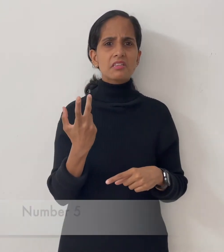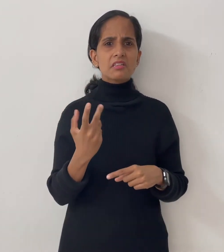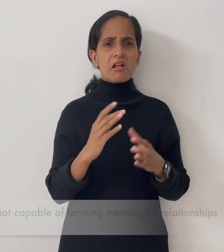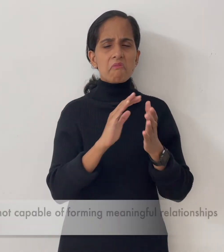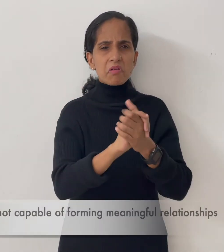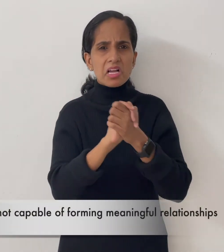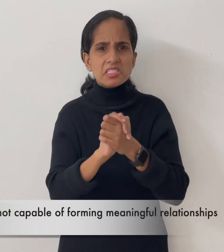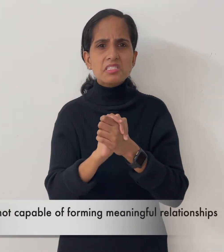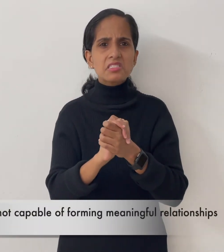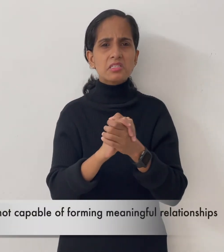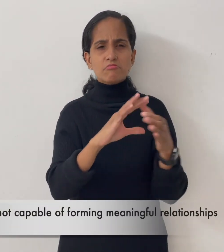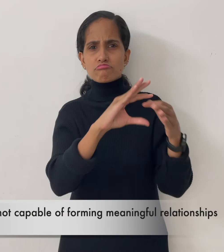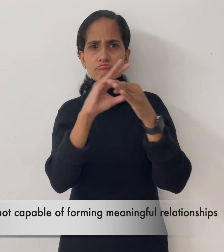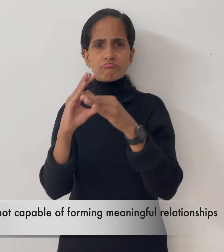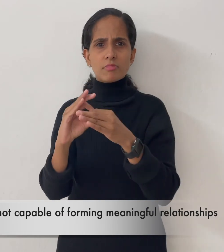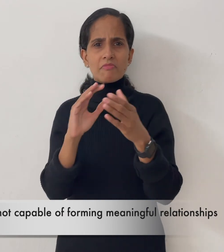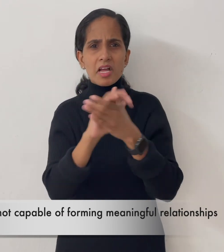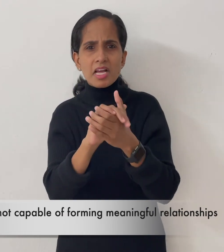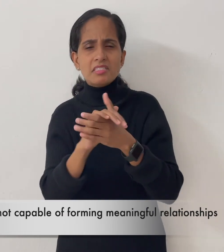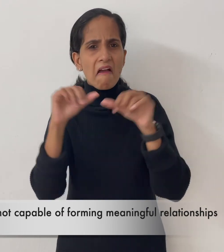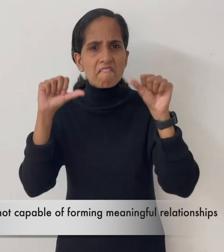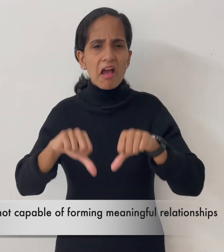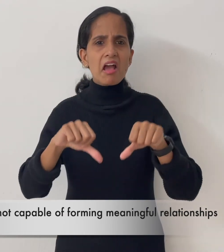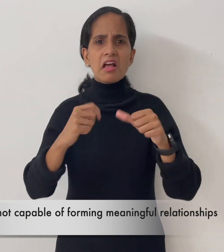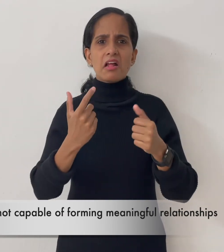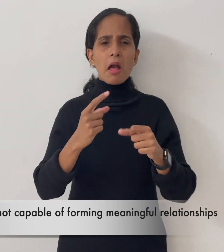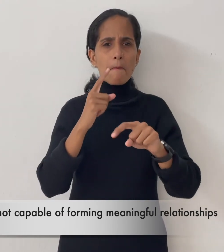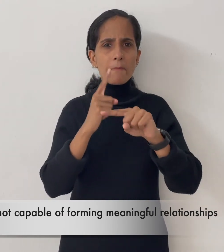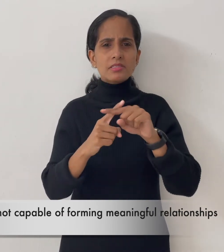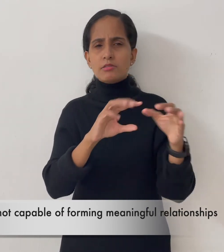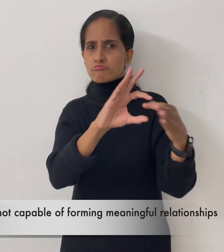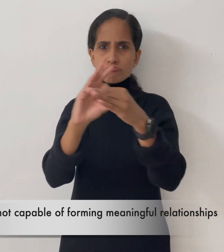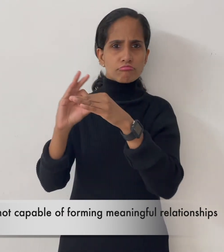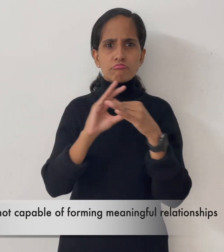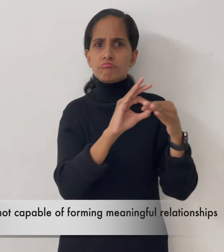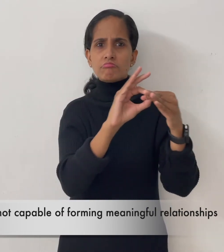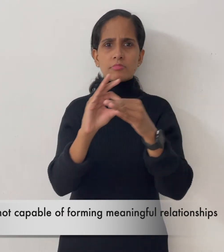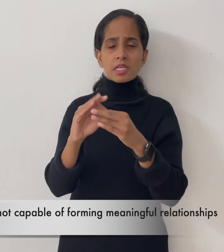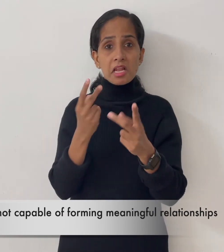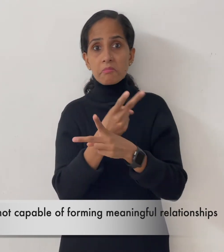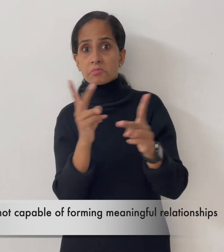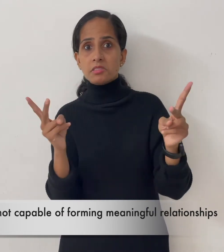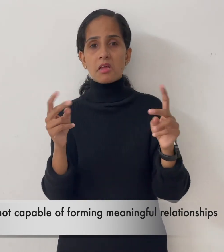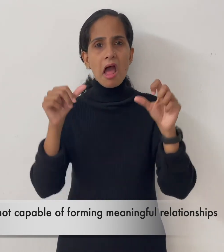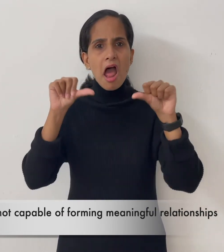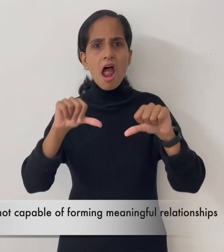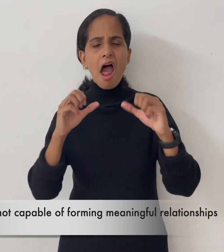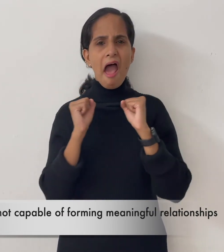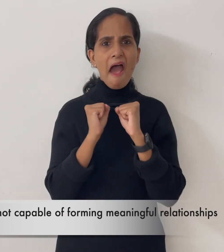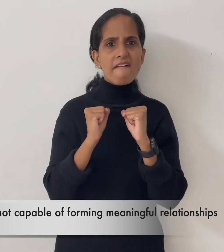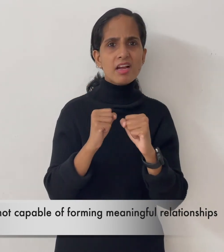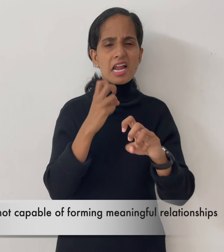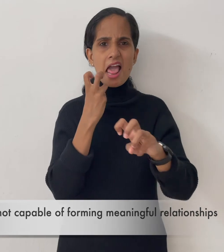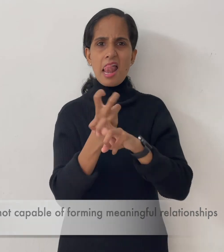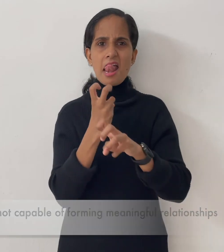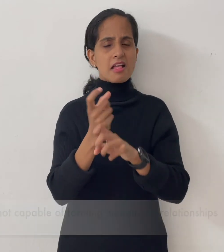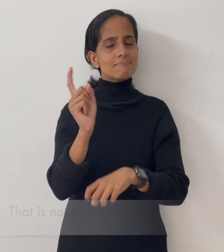People with autism are not capable of forming meaningful relationships.